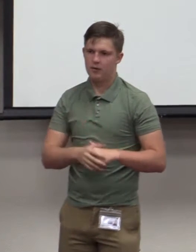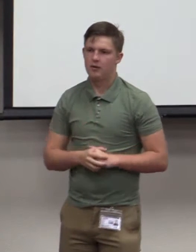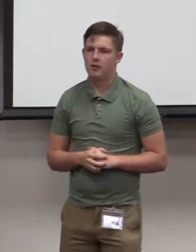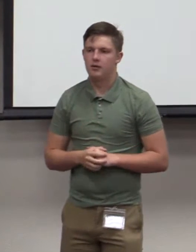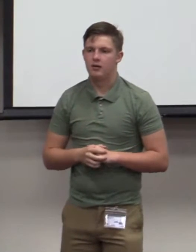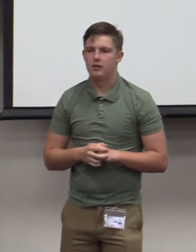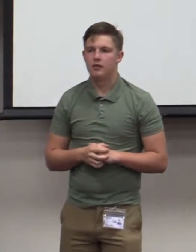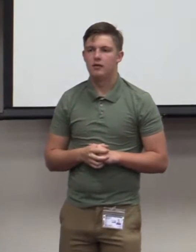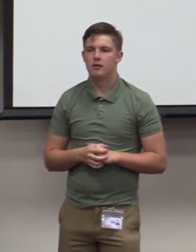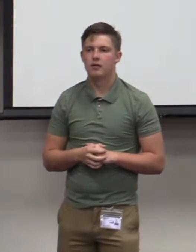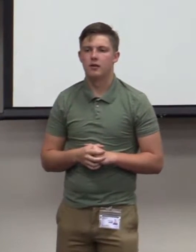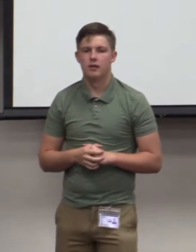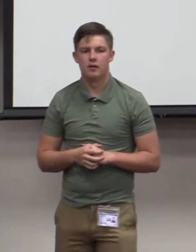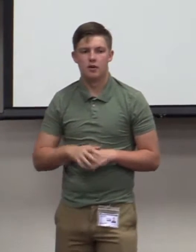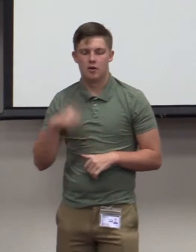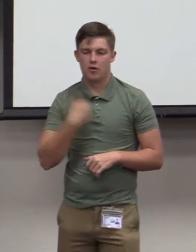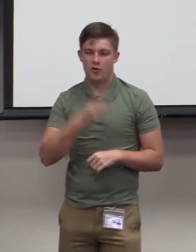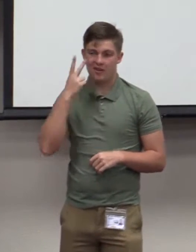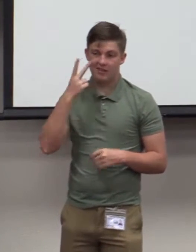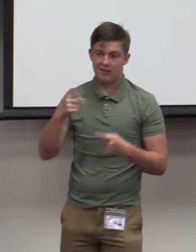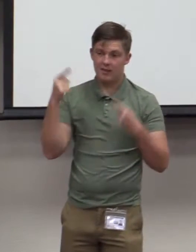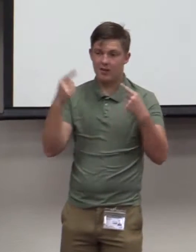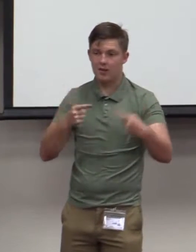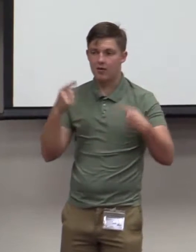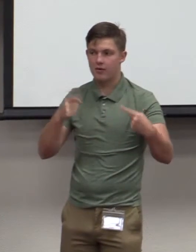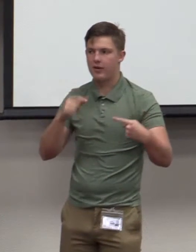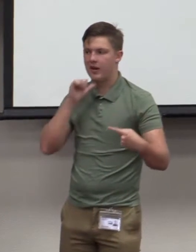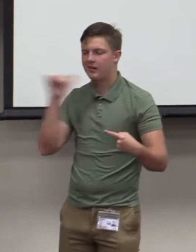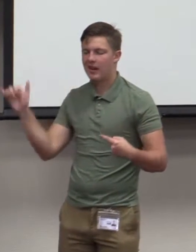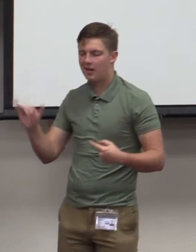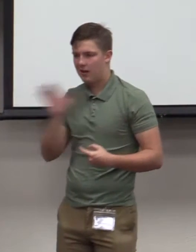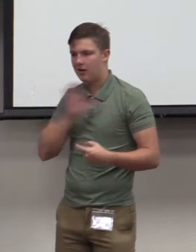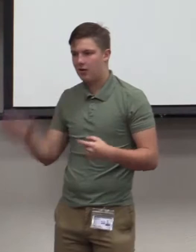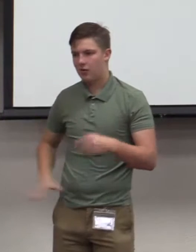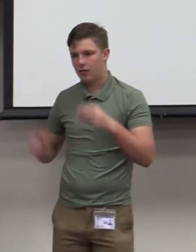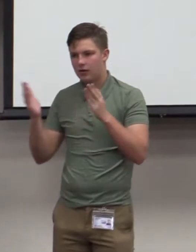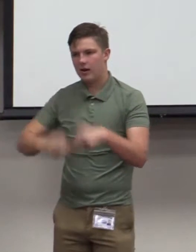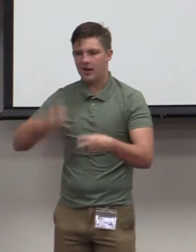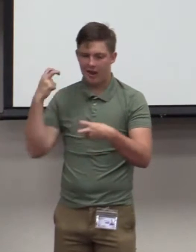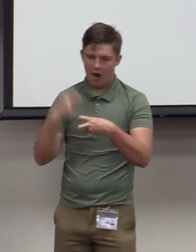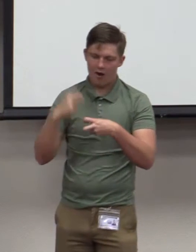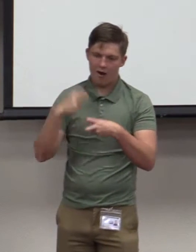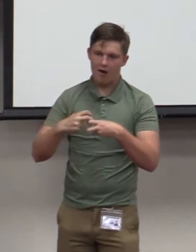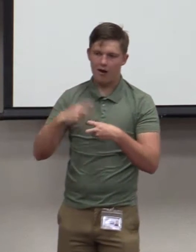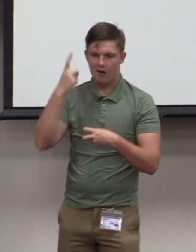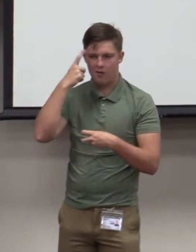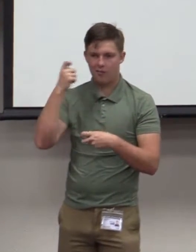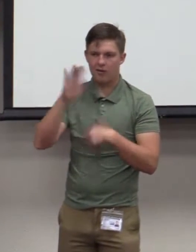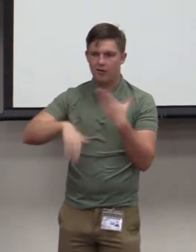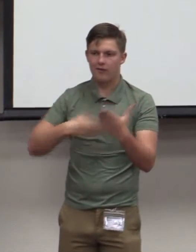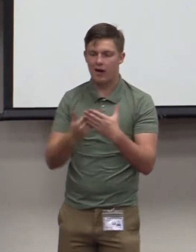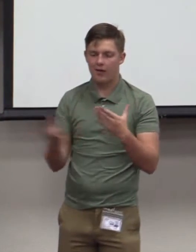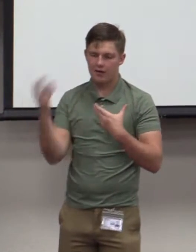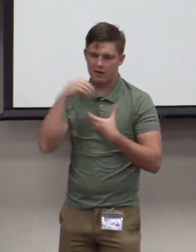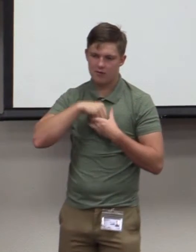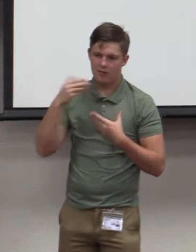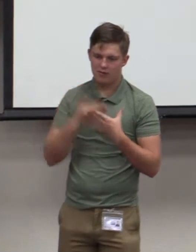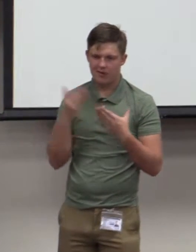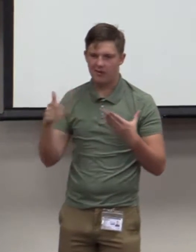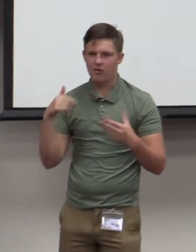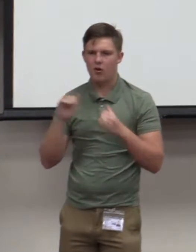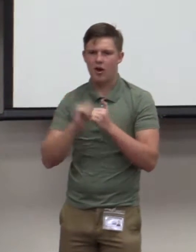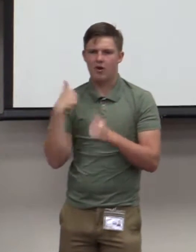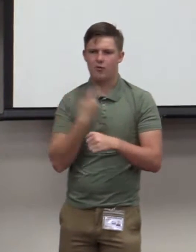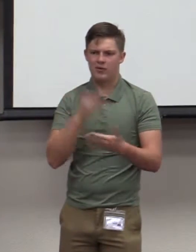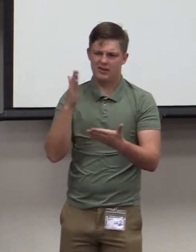So we've seen that quarreling is not becoming of a Christian. It's hard because of all the internal stuff. So how do we